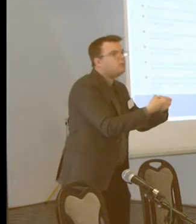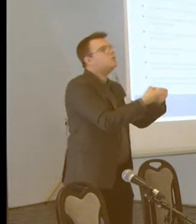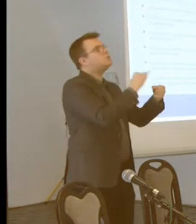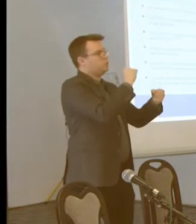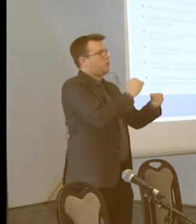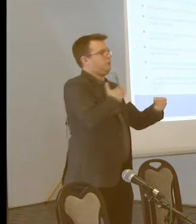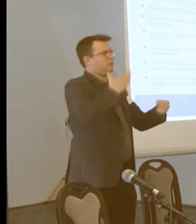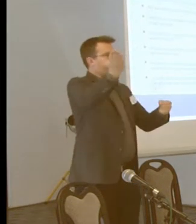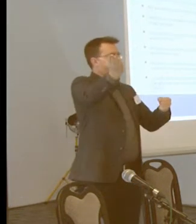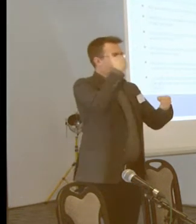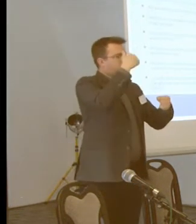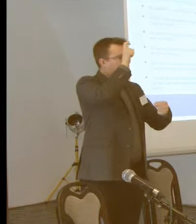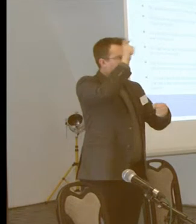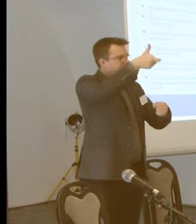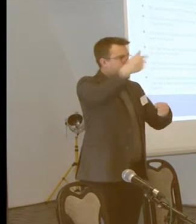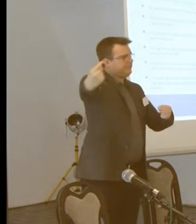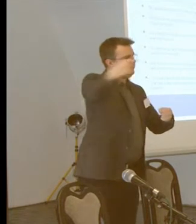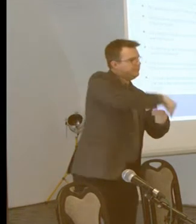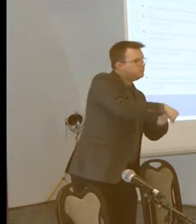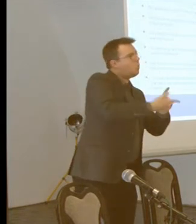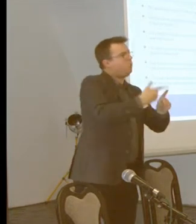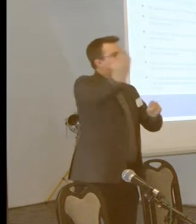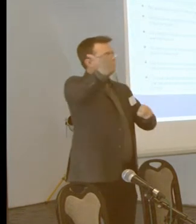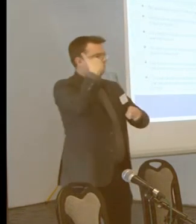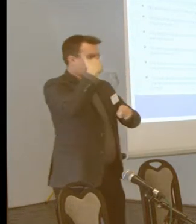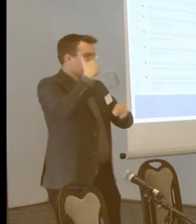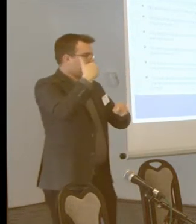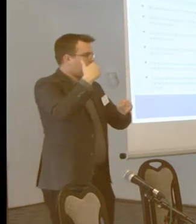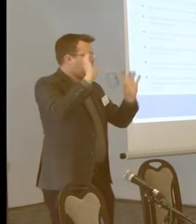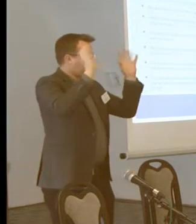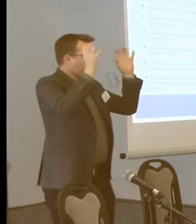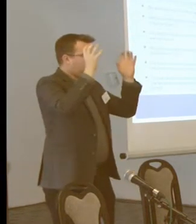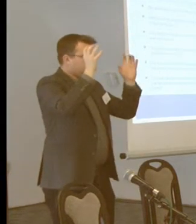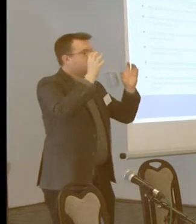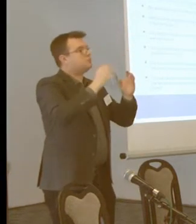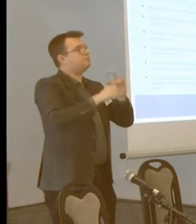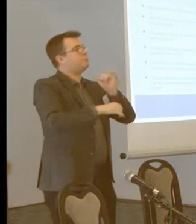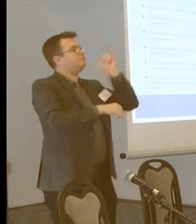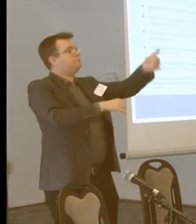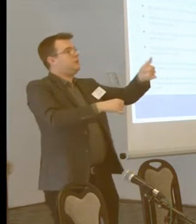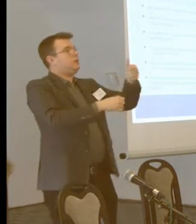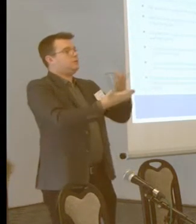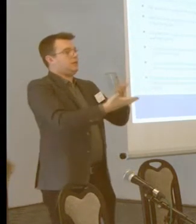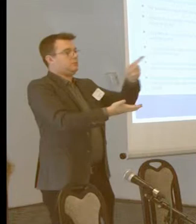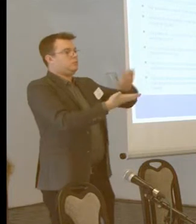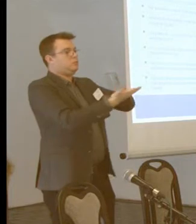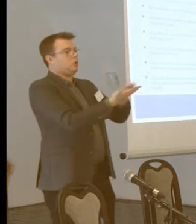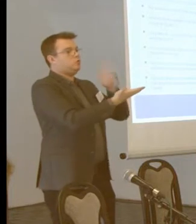Some person got injured, and they needed the police, and also needed an ambulance. So they